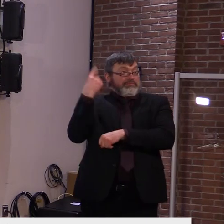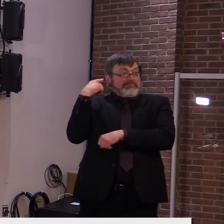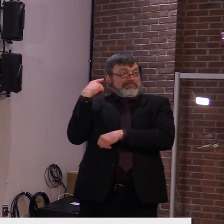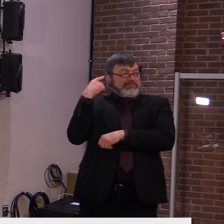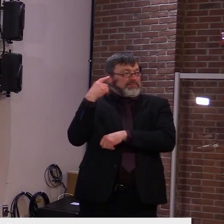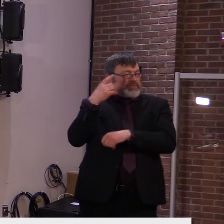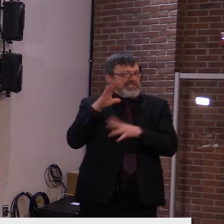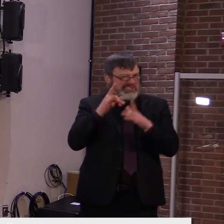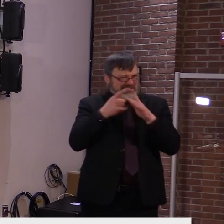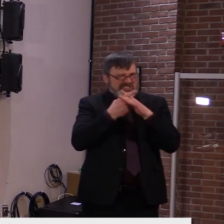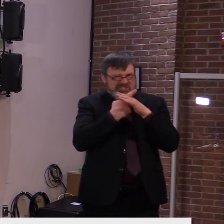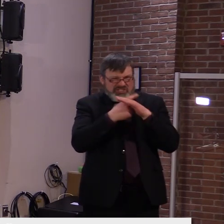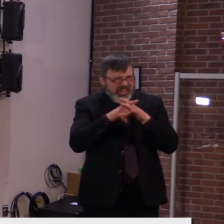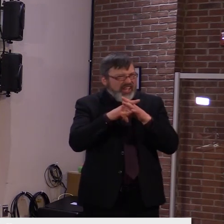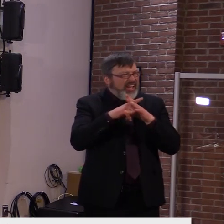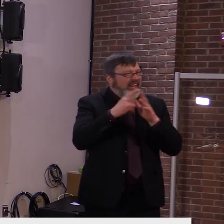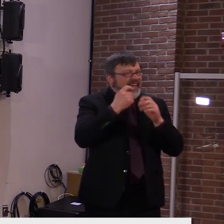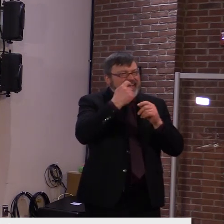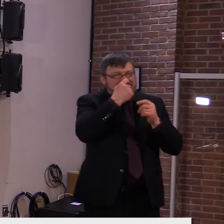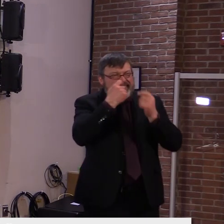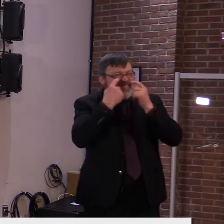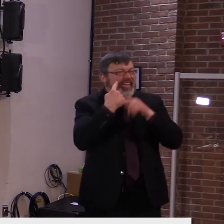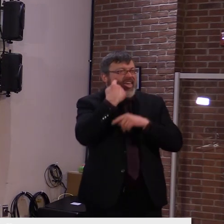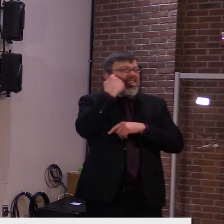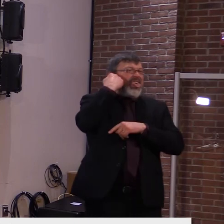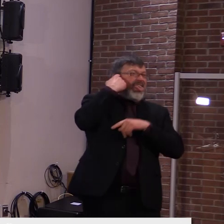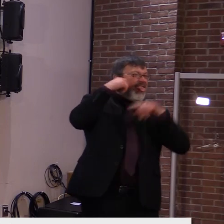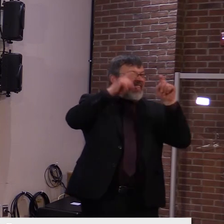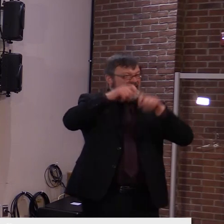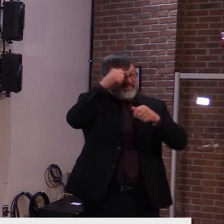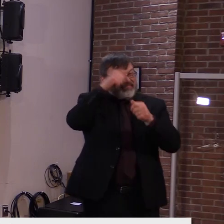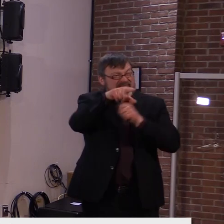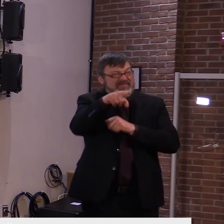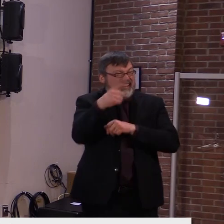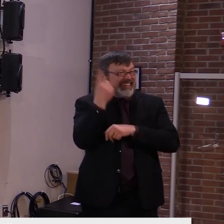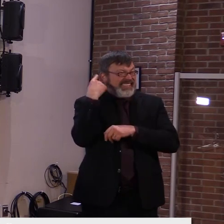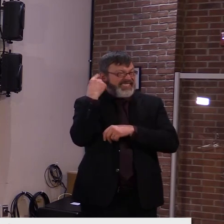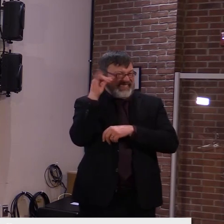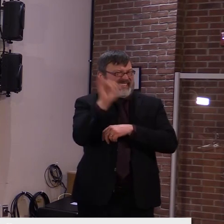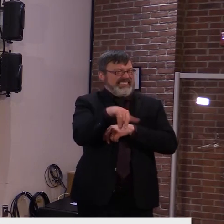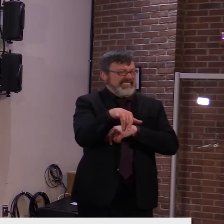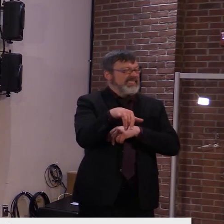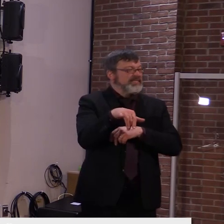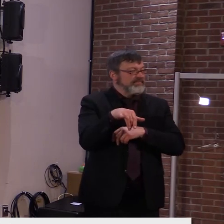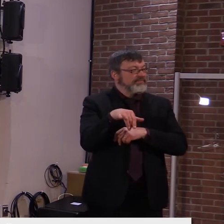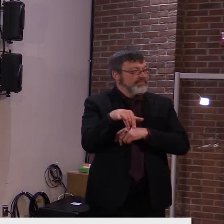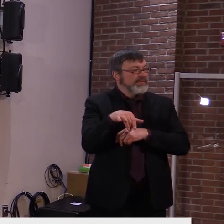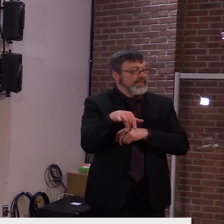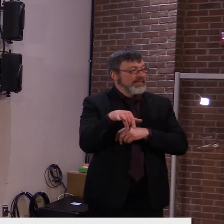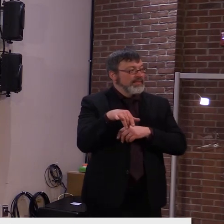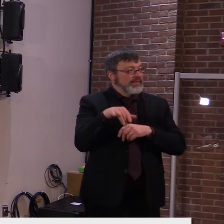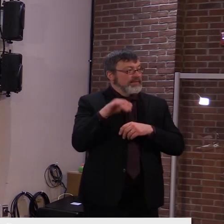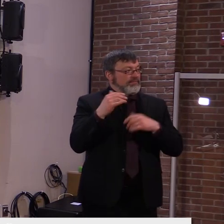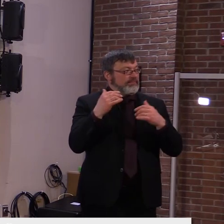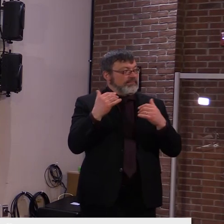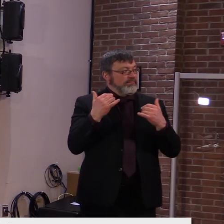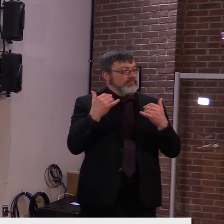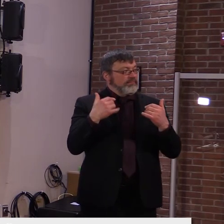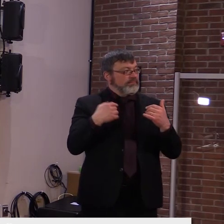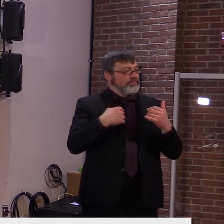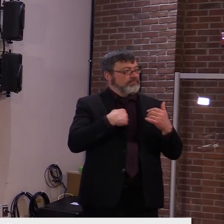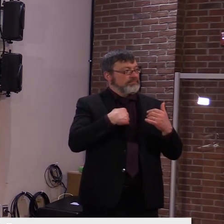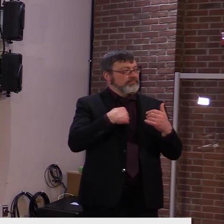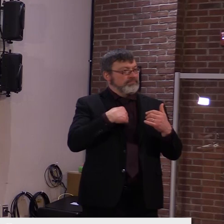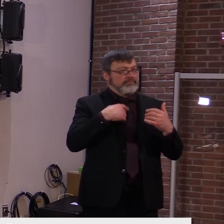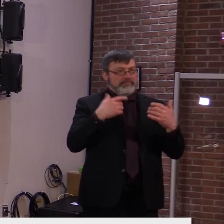time, they were the only show in town, and that was the only place one could get testing. Since